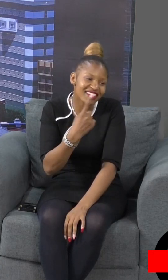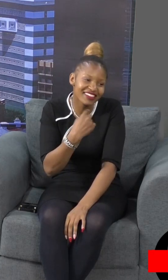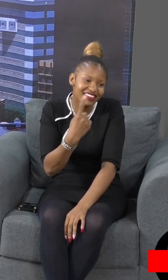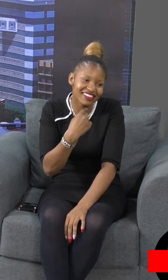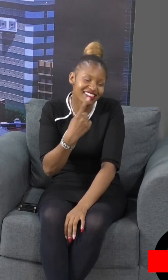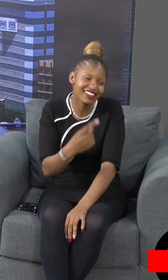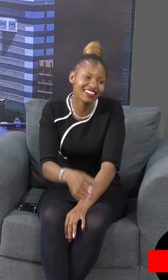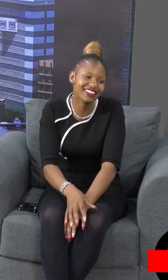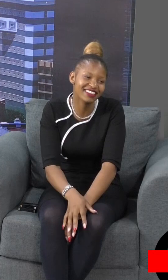is so interesting.